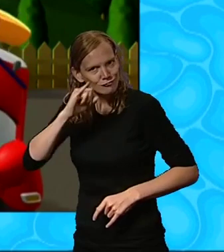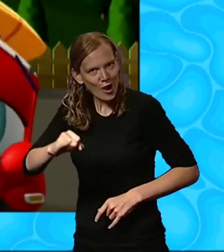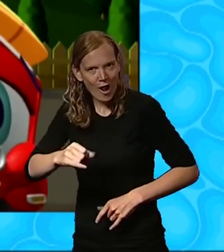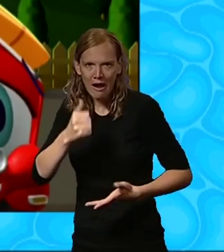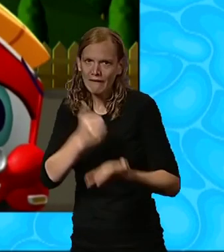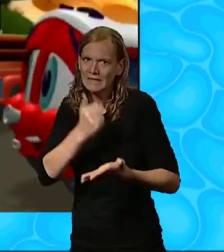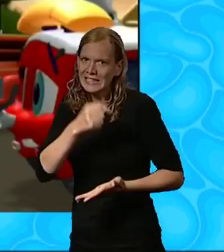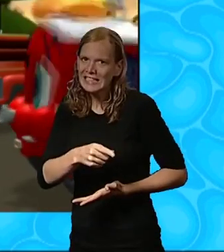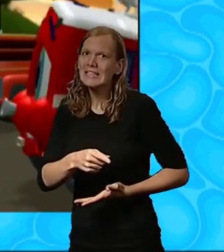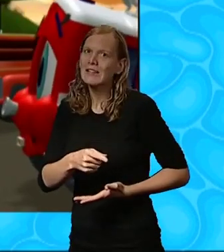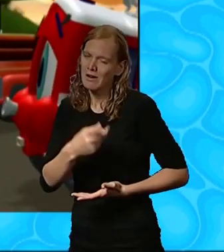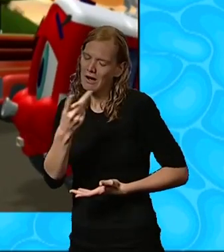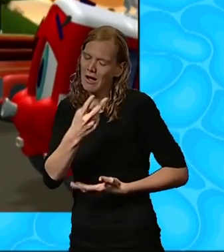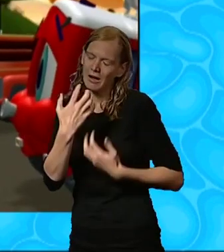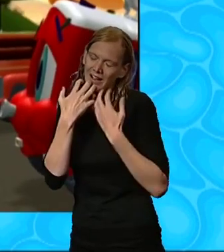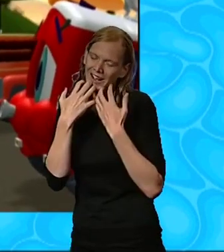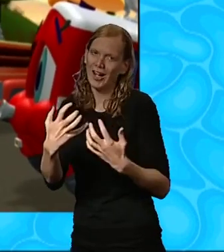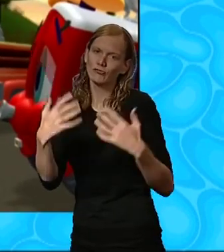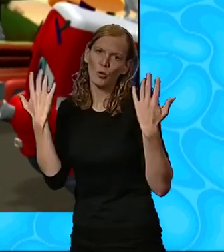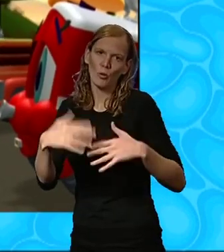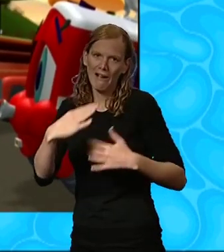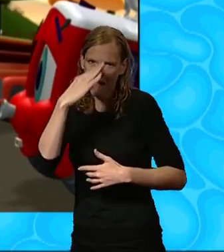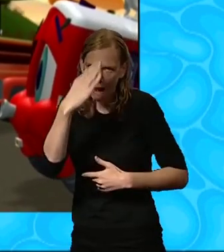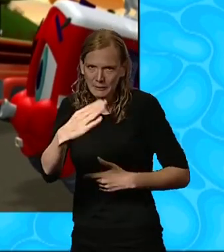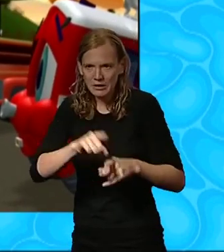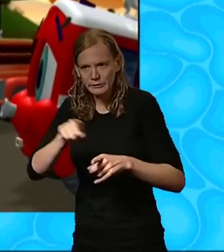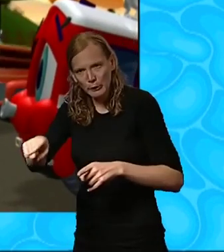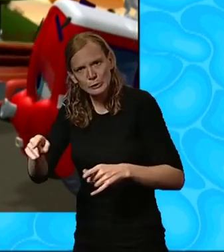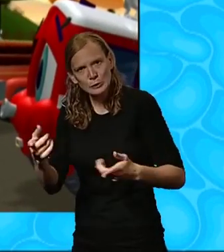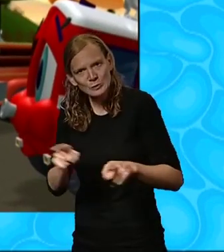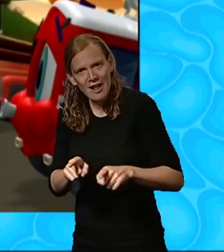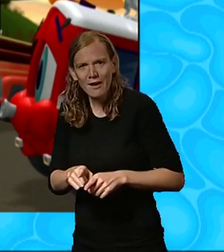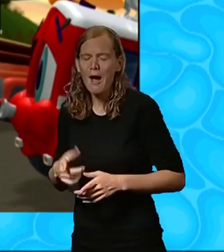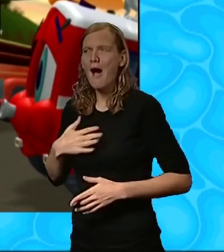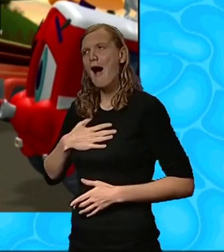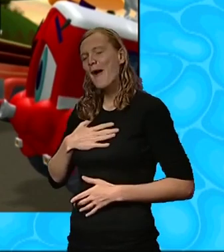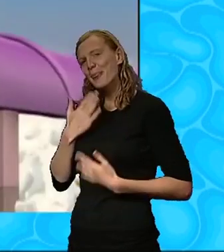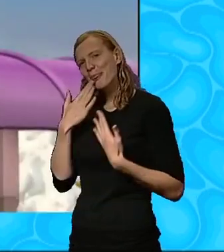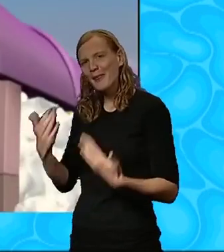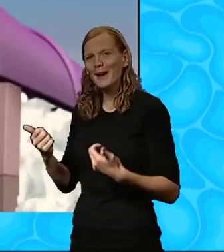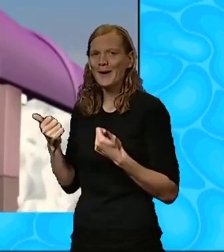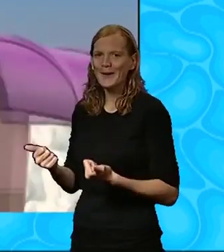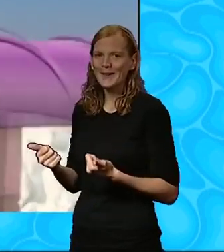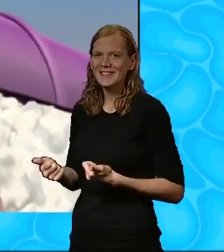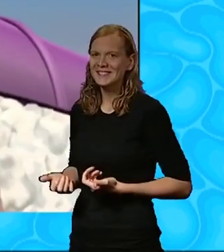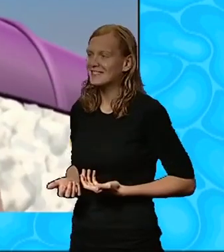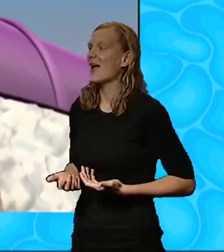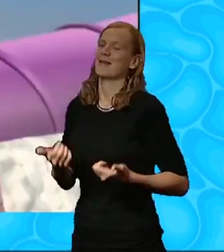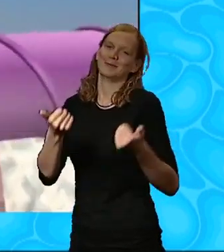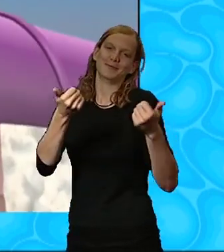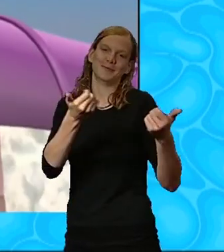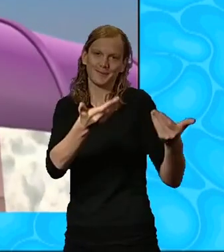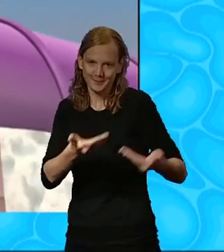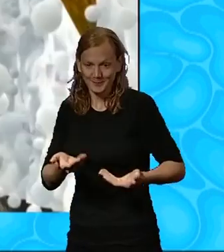heroes, Captain Parker and you. Why, thank you, Finley. That's quite a compliment. OK, gentle